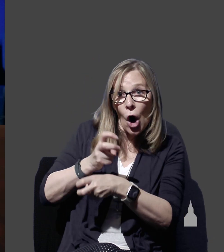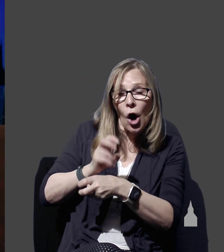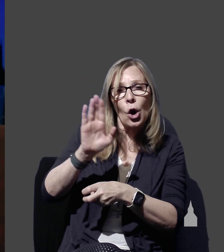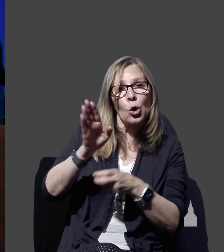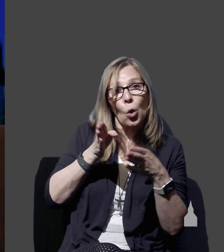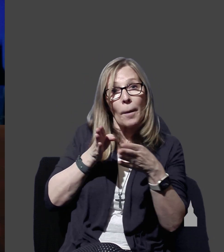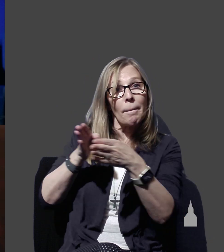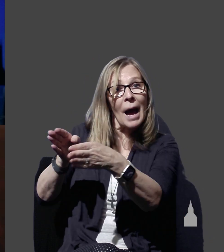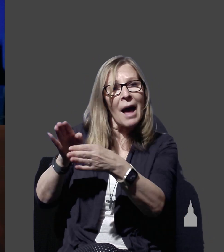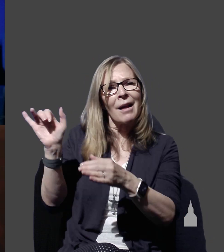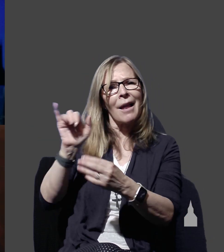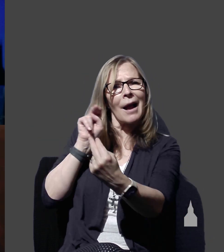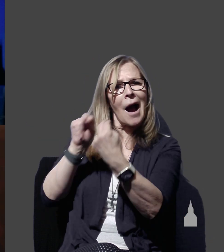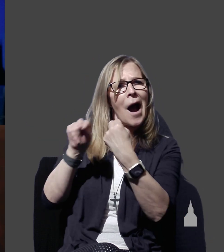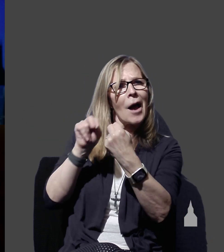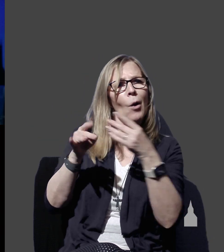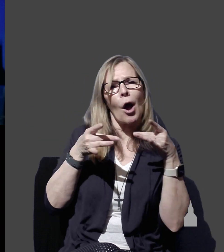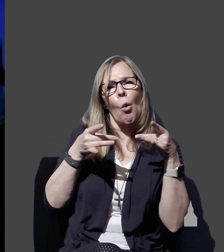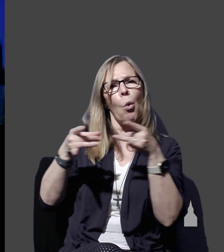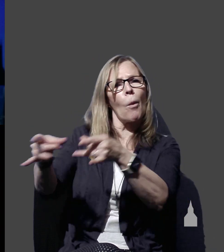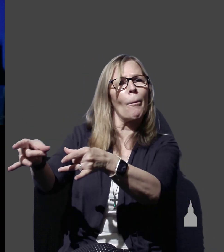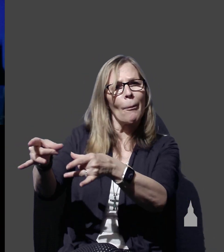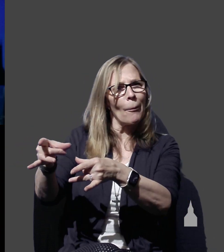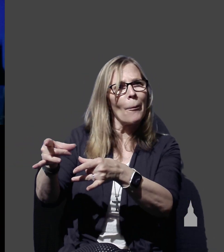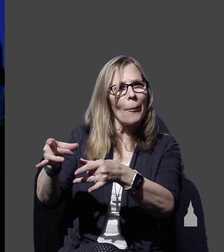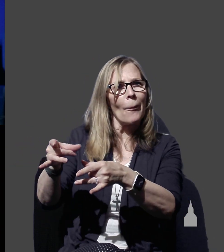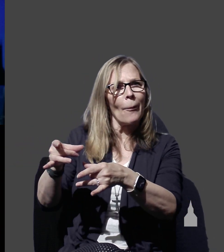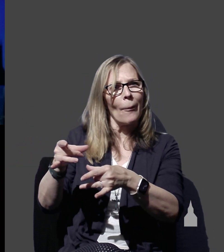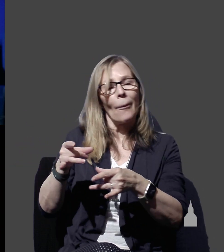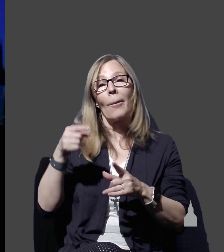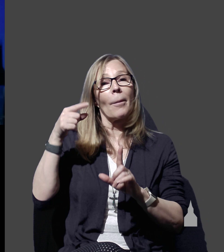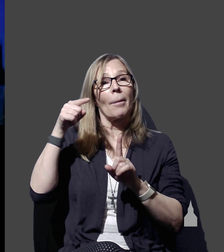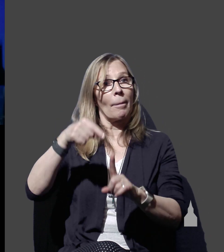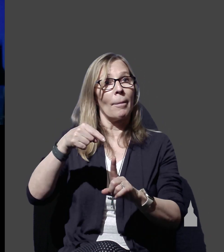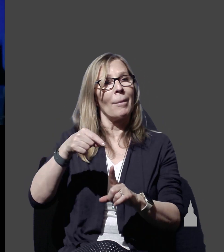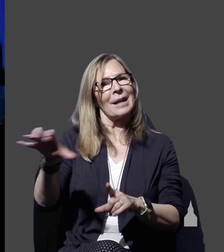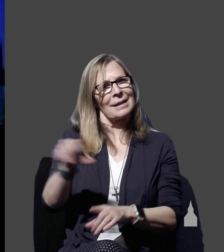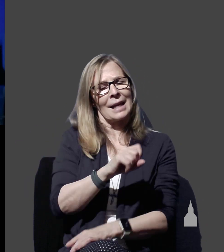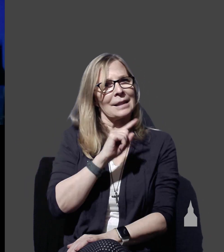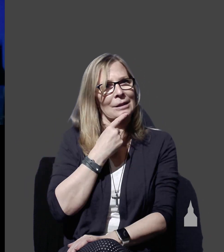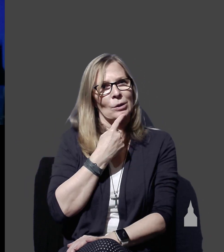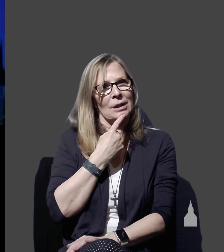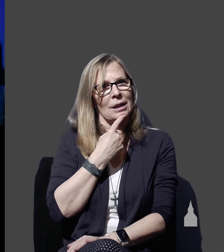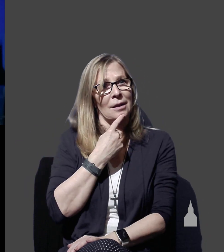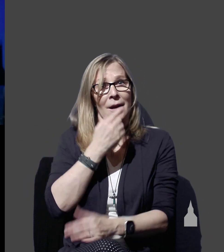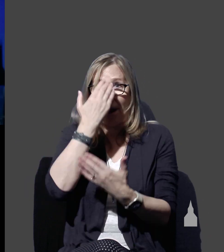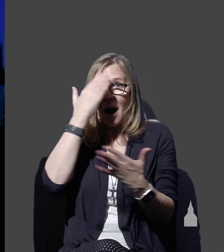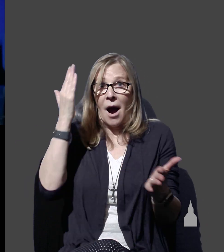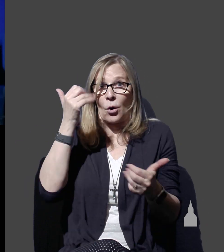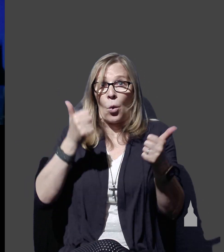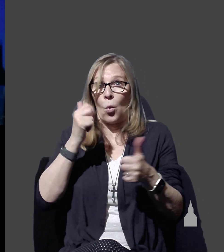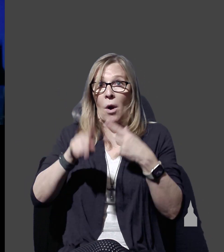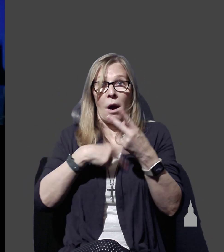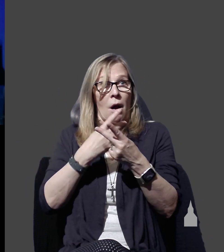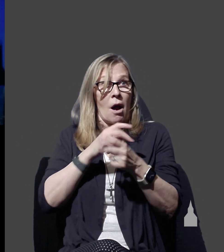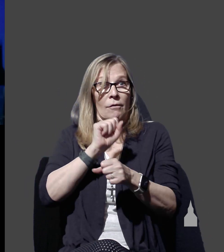I want to stress with all my heart, take this seriously. I don't know what job you have right